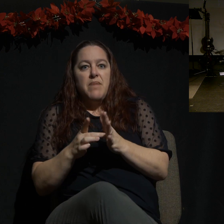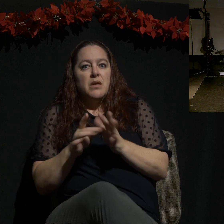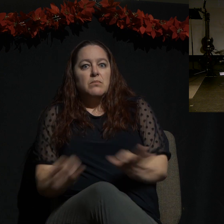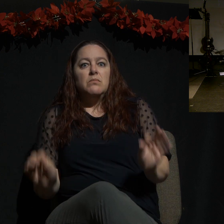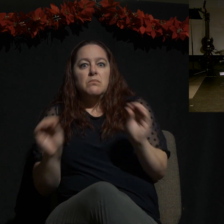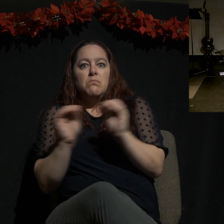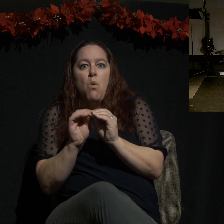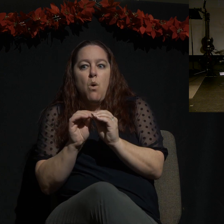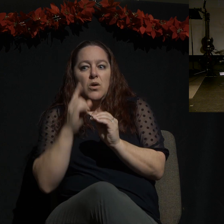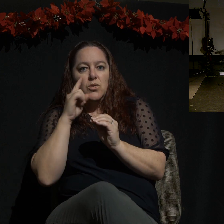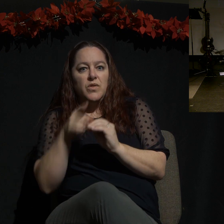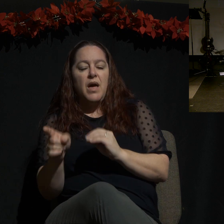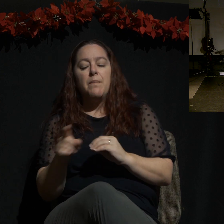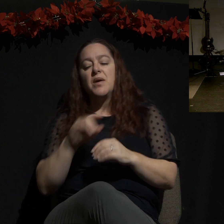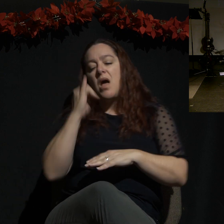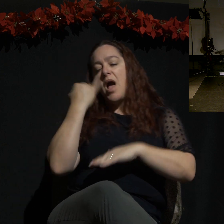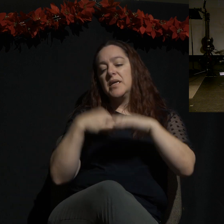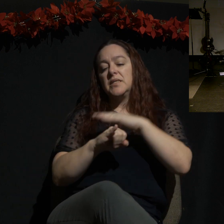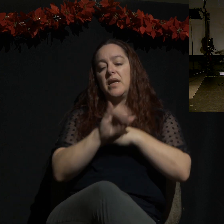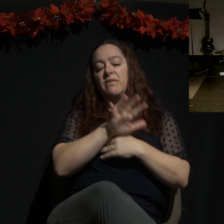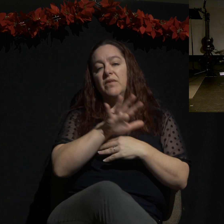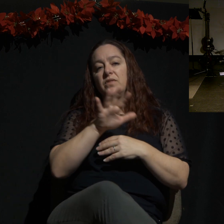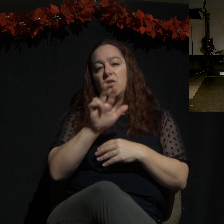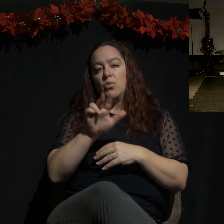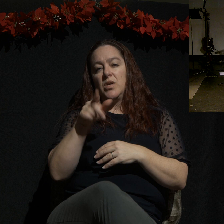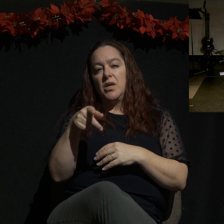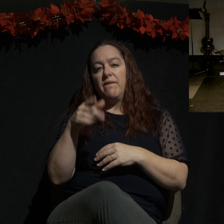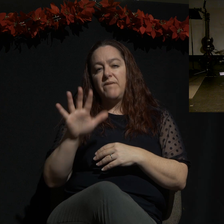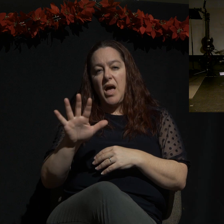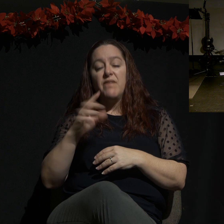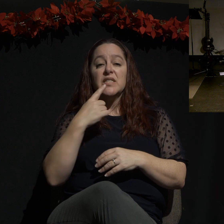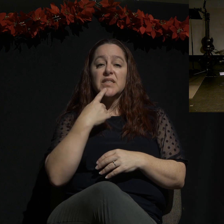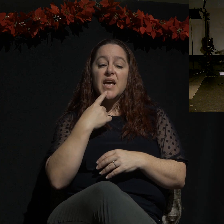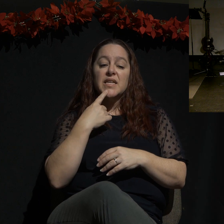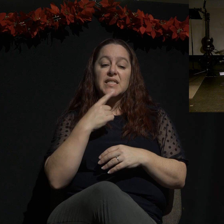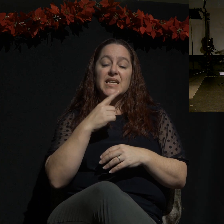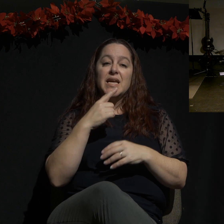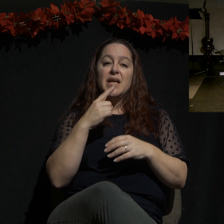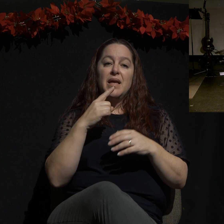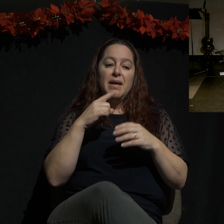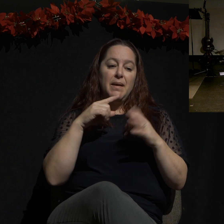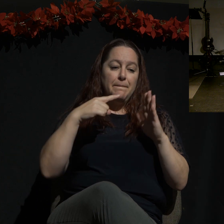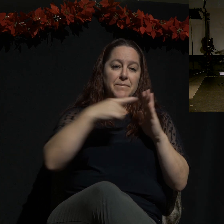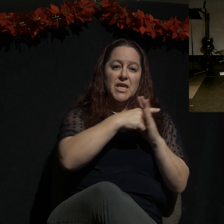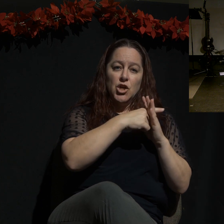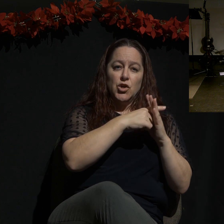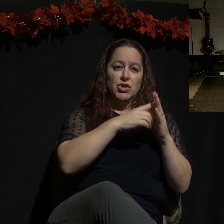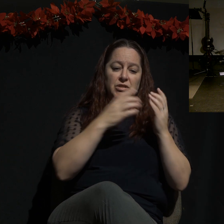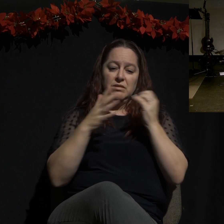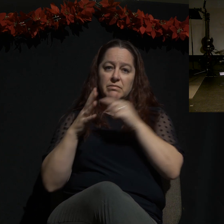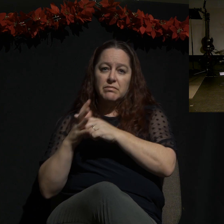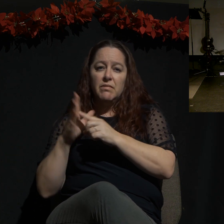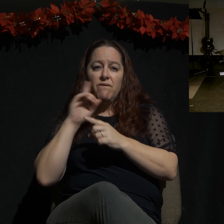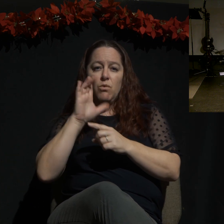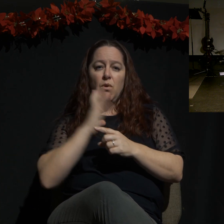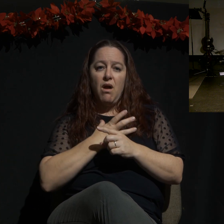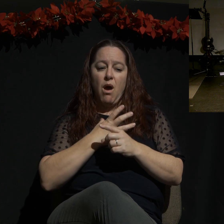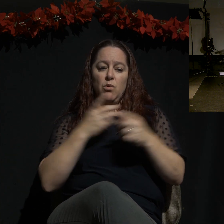this way from Isaiah 53:5. It says, but he was pierced for our